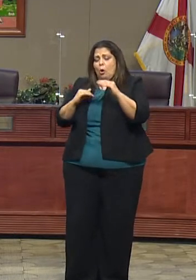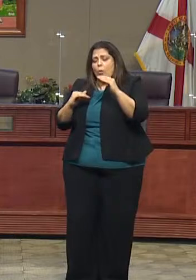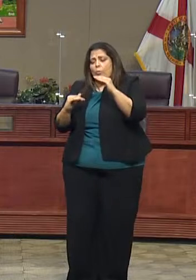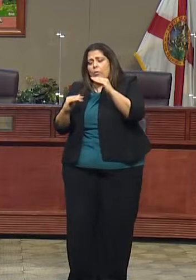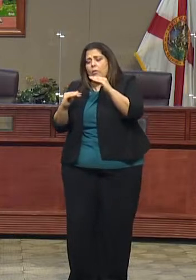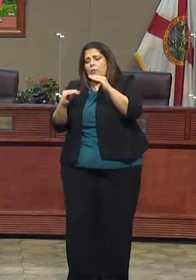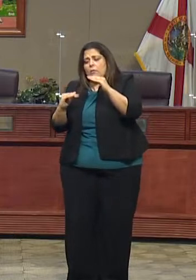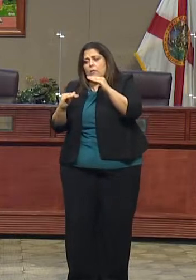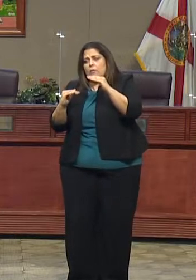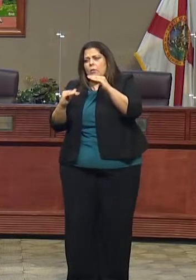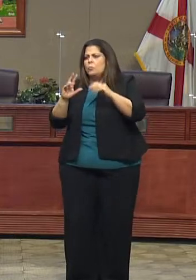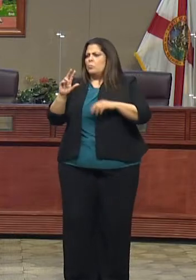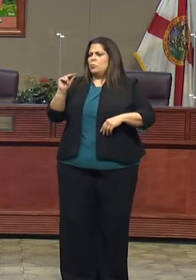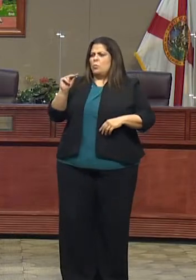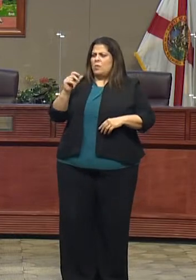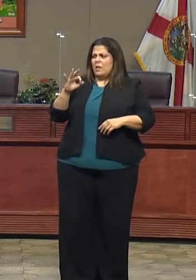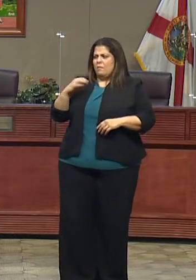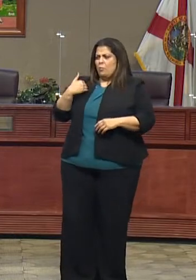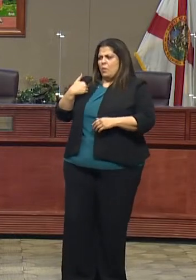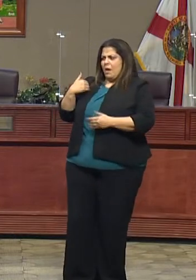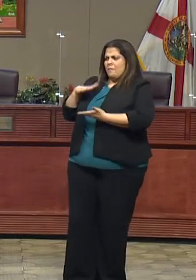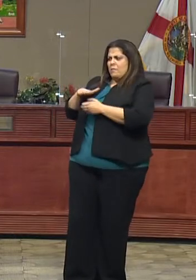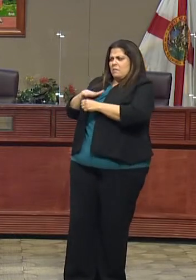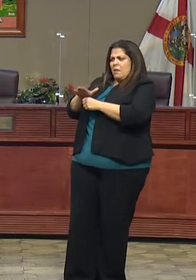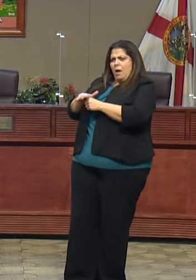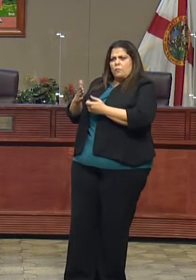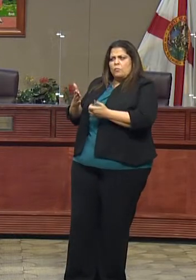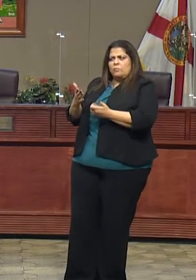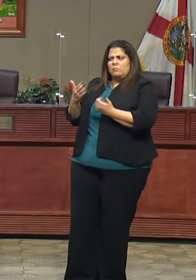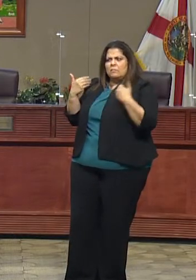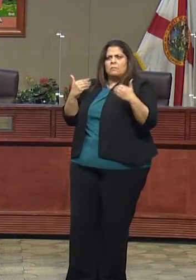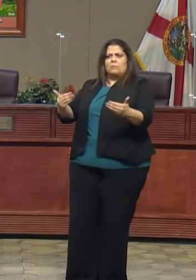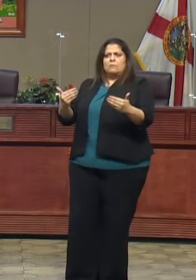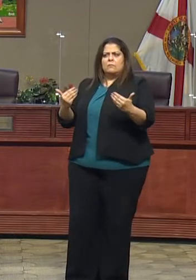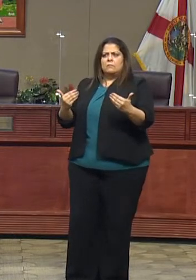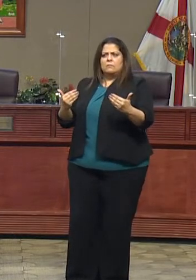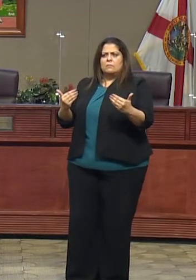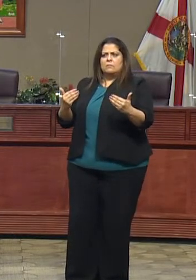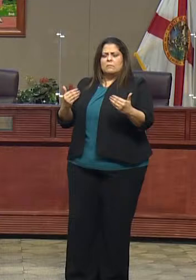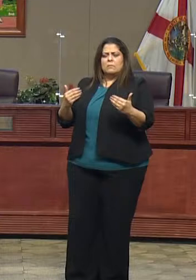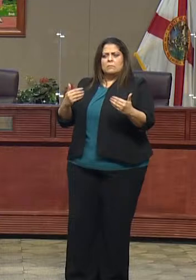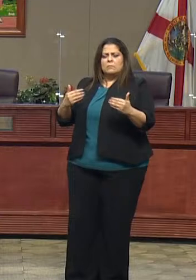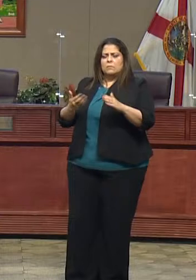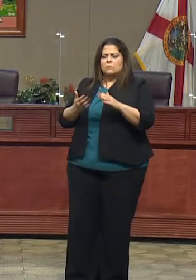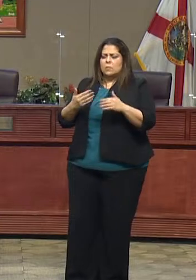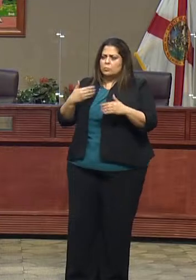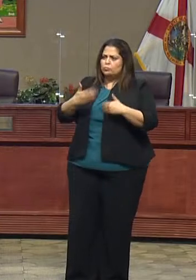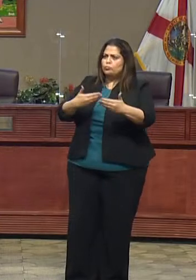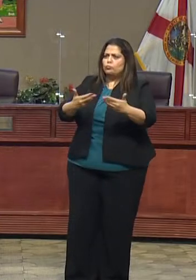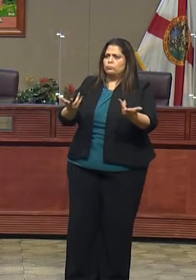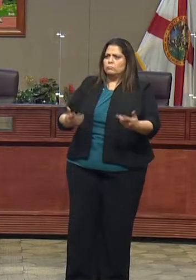have supply, inventory of vaccine in our county.